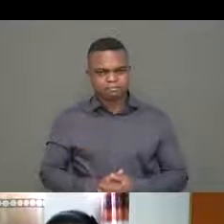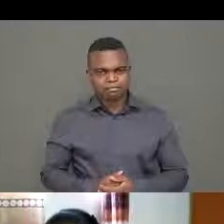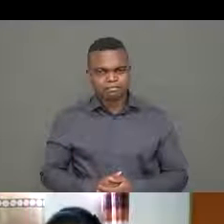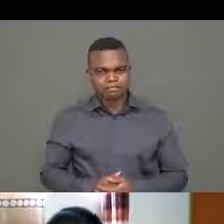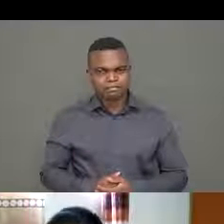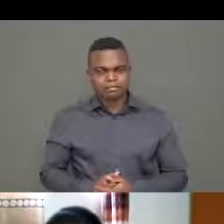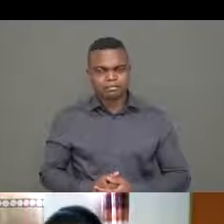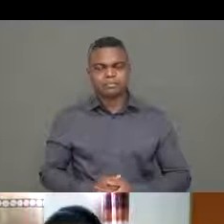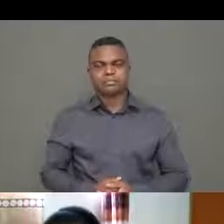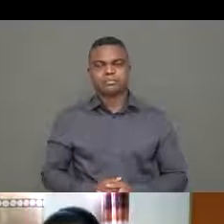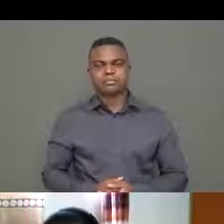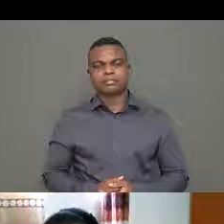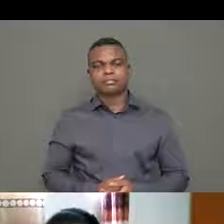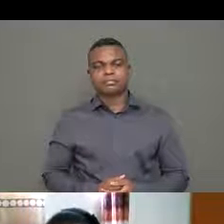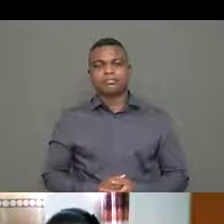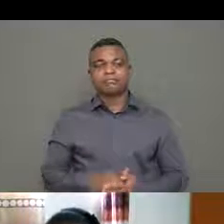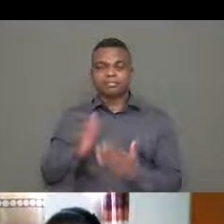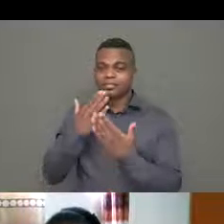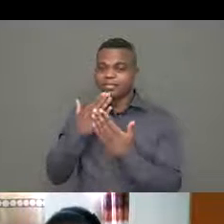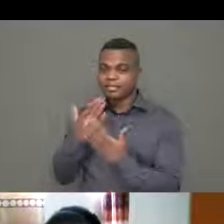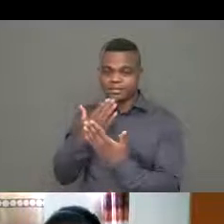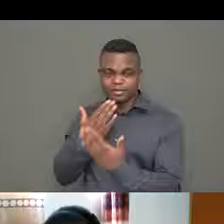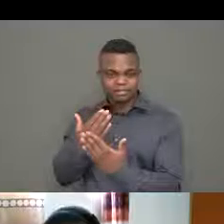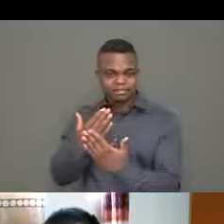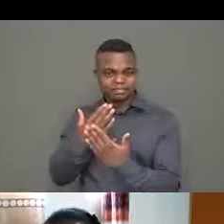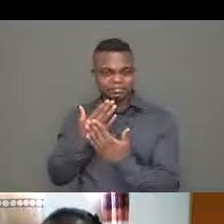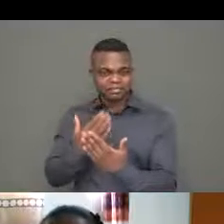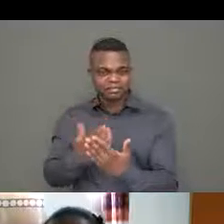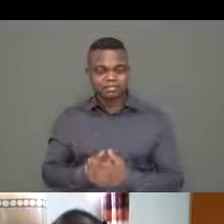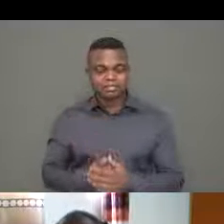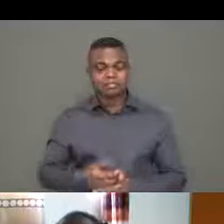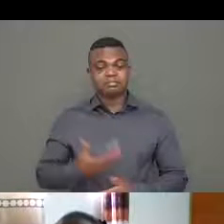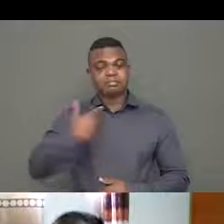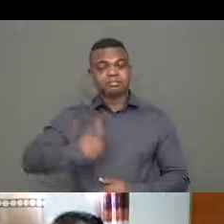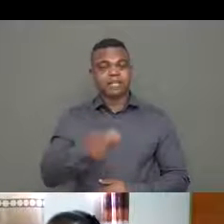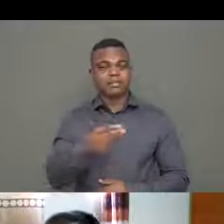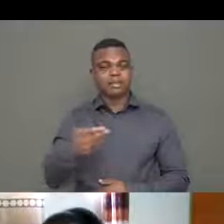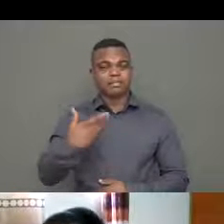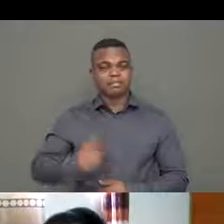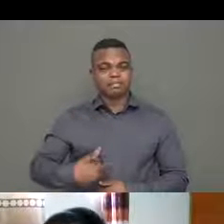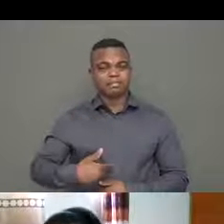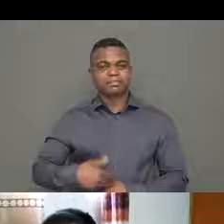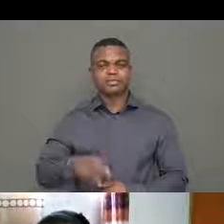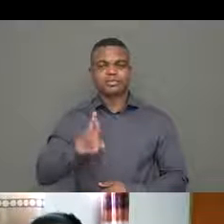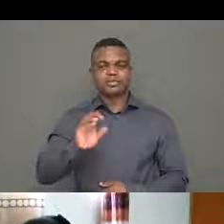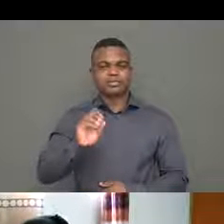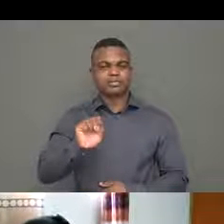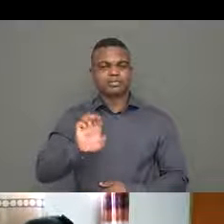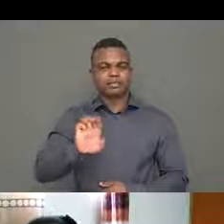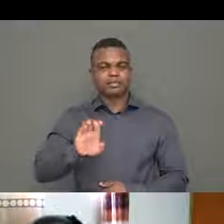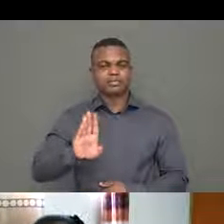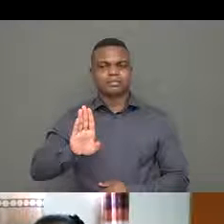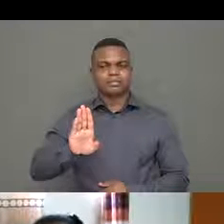Torres Christi, as already said by the commentator. VC has been piloting use